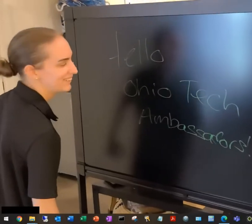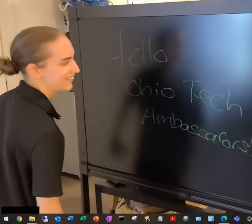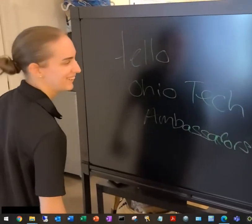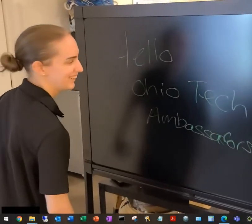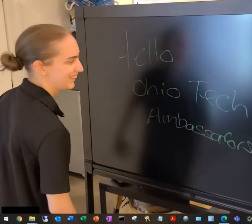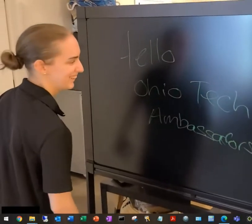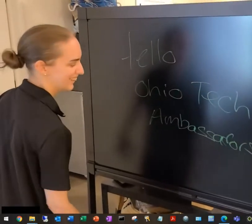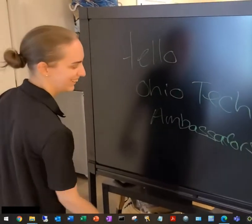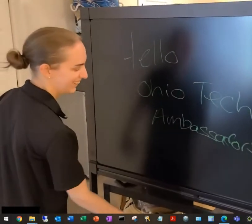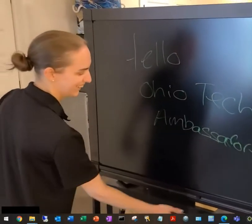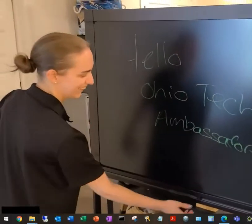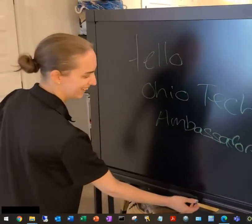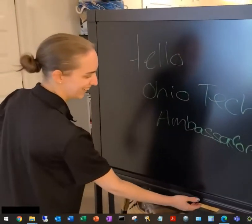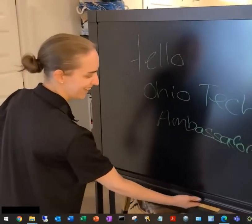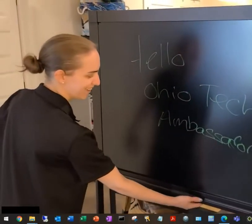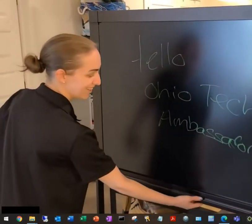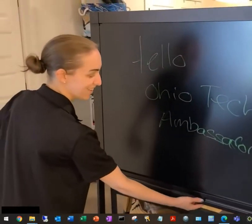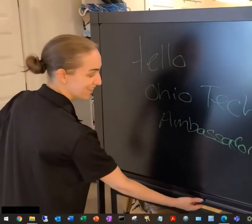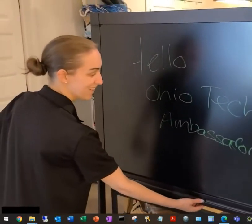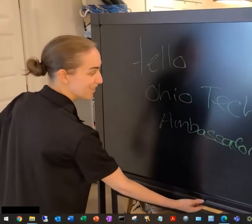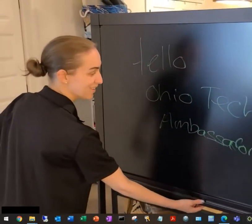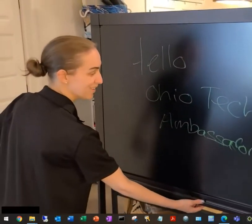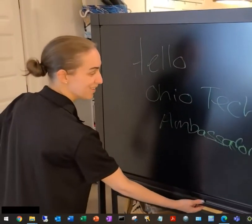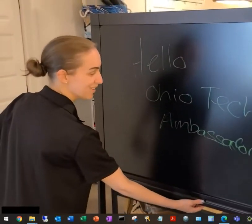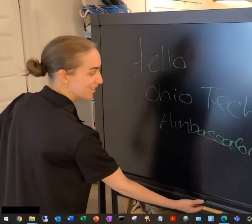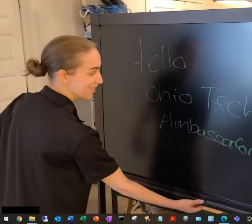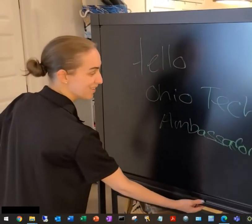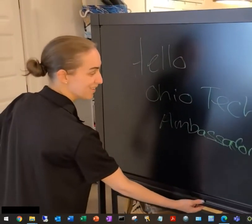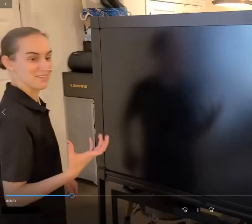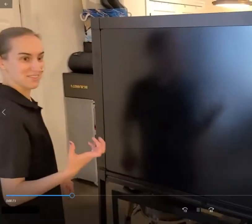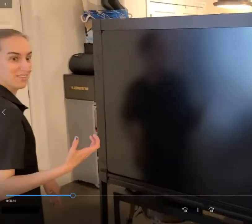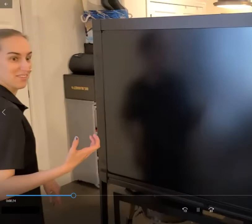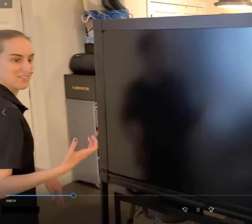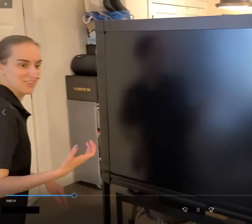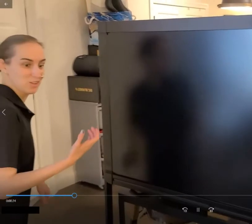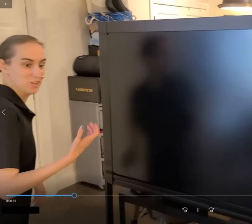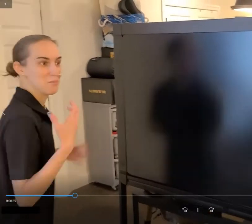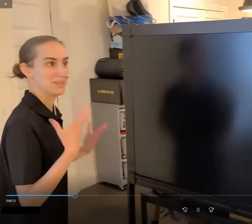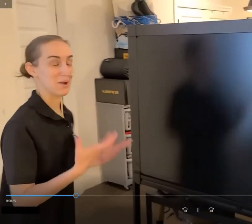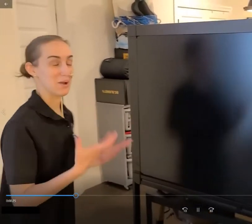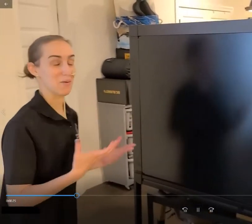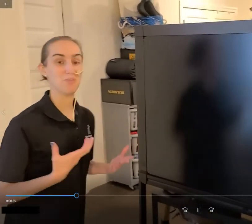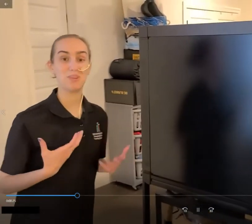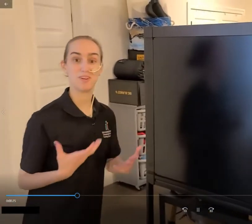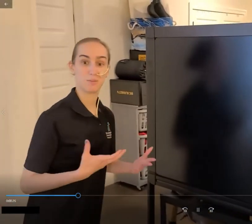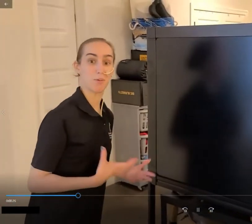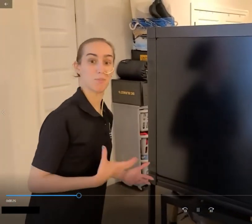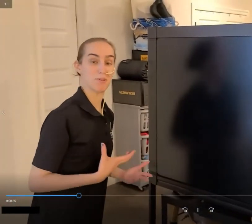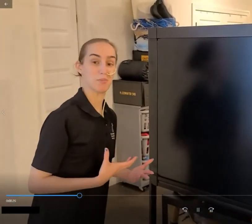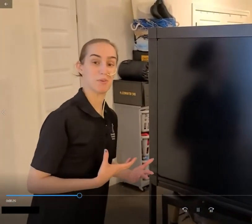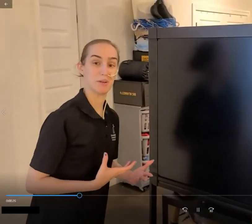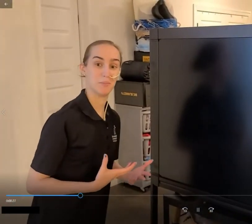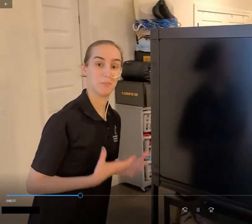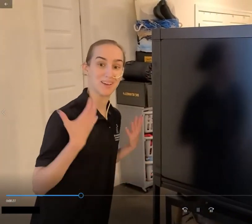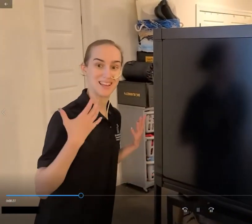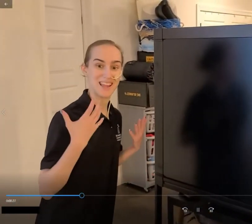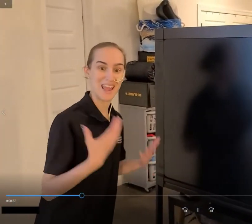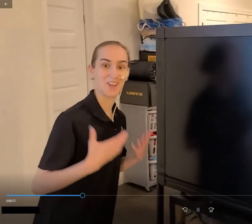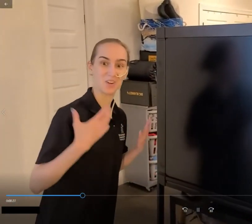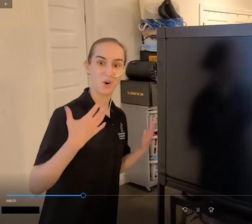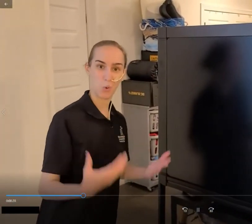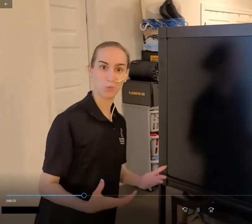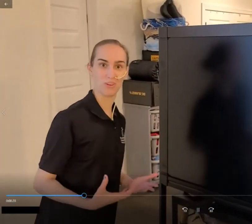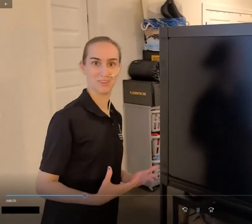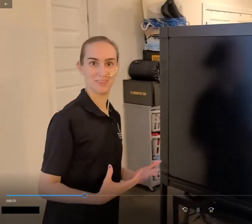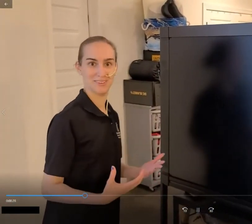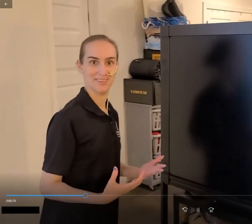Yes, I like it. That's great. So yes, there is a stylus to this, but that would defeat the purpose for me because I